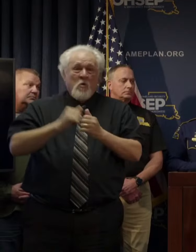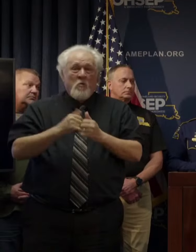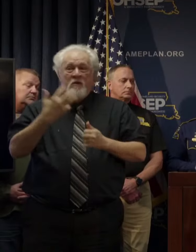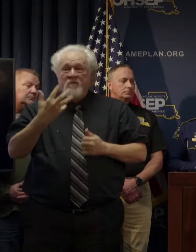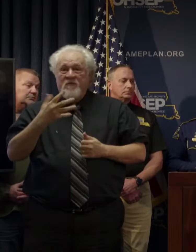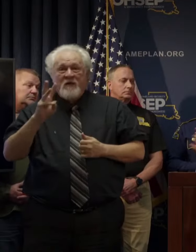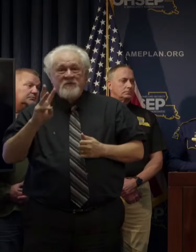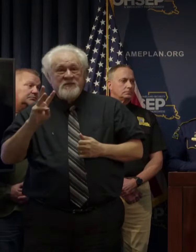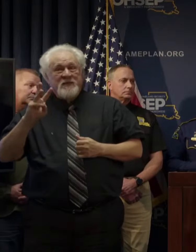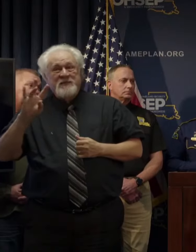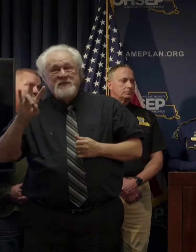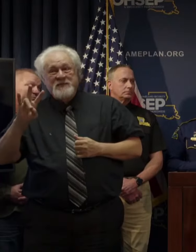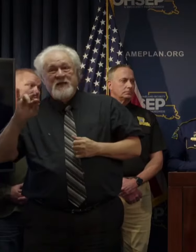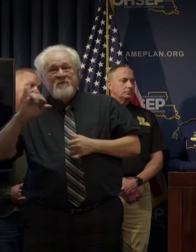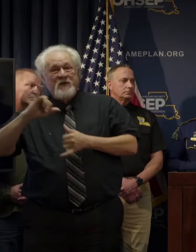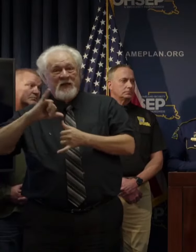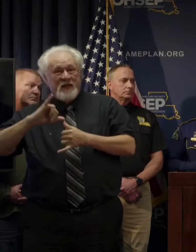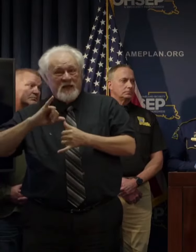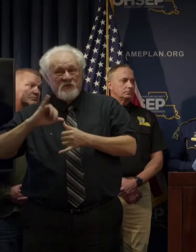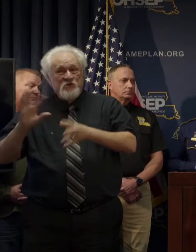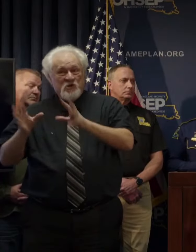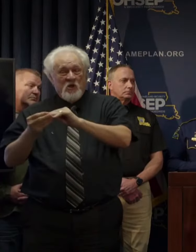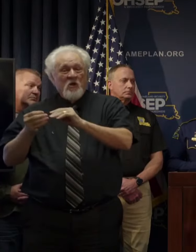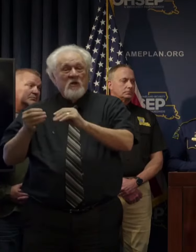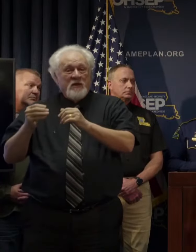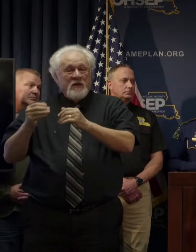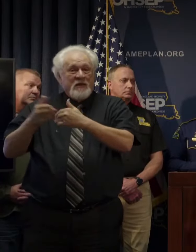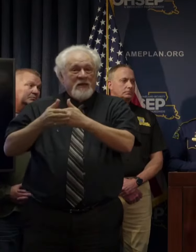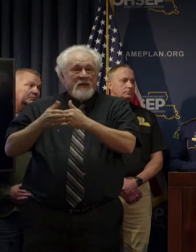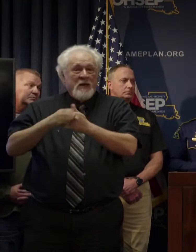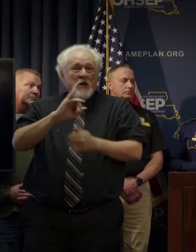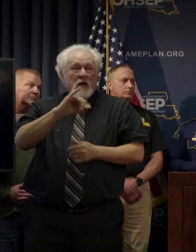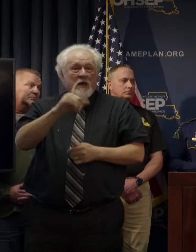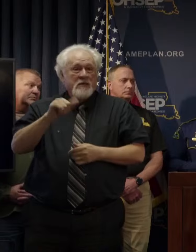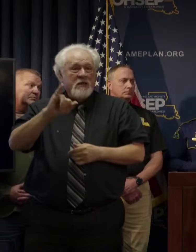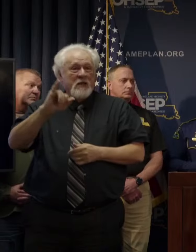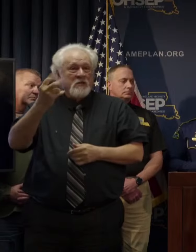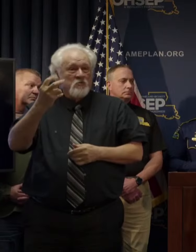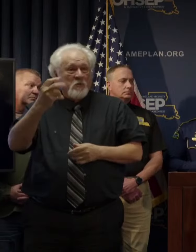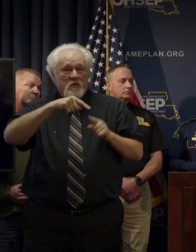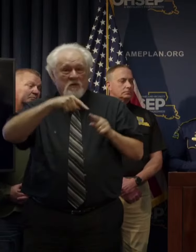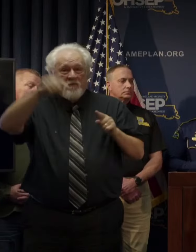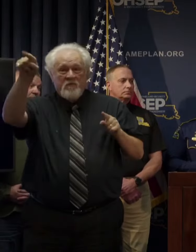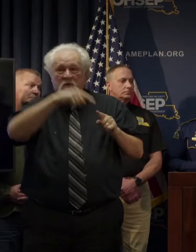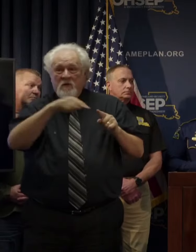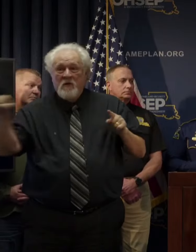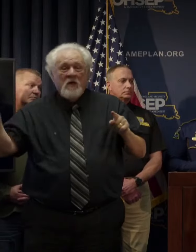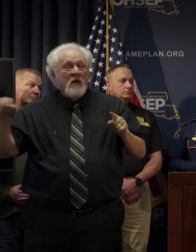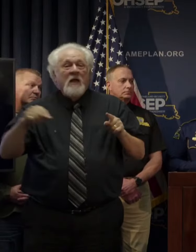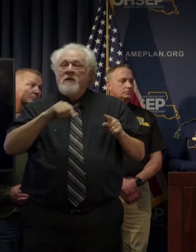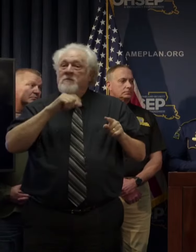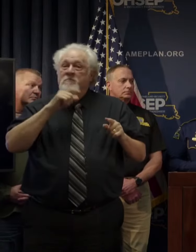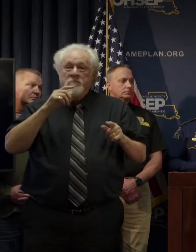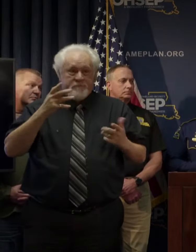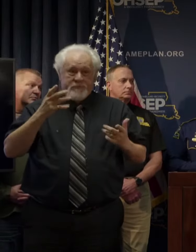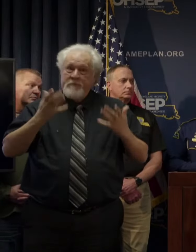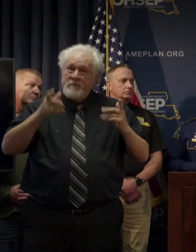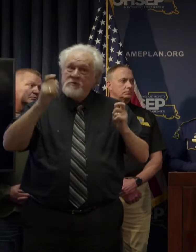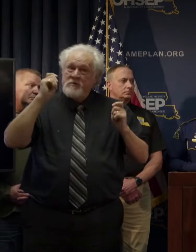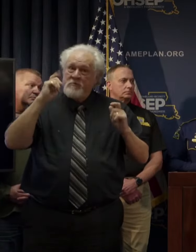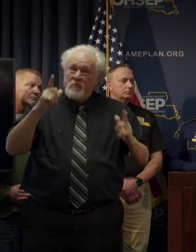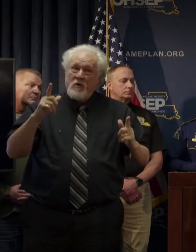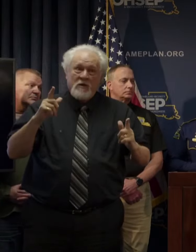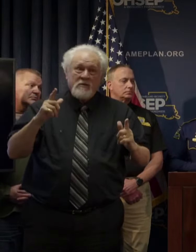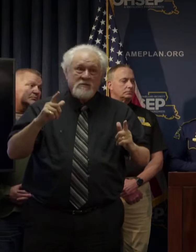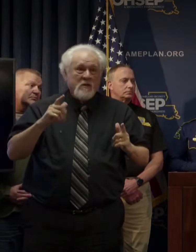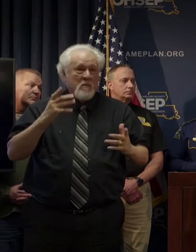and 6 to 7 inch totals along and near the I-1012 corridor. And I would not be surprised if we get some reports